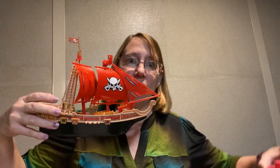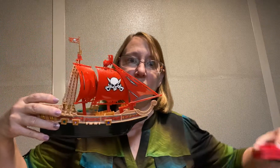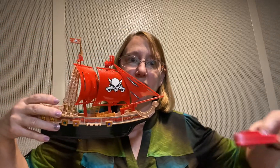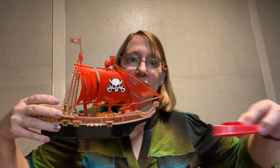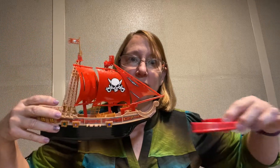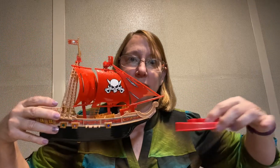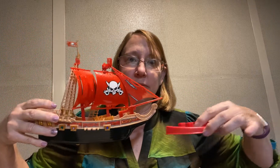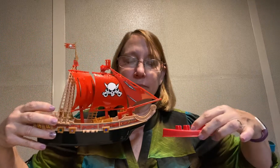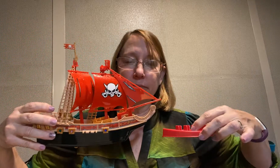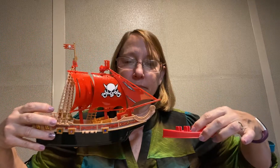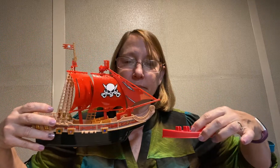anchored.